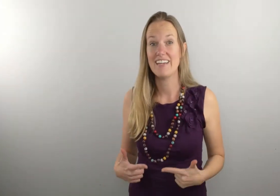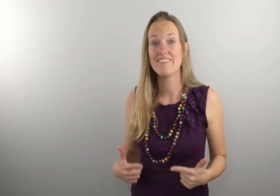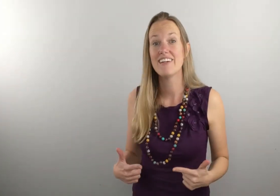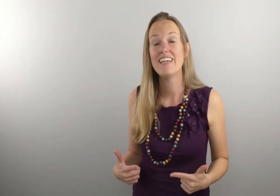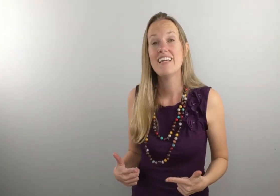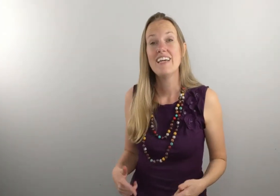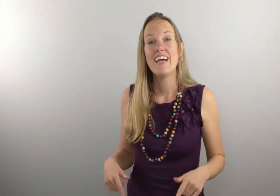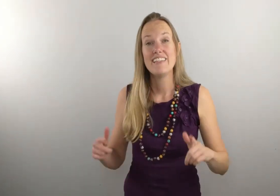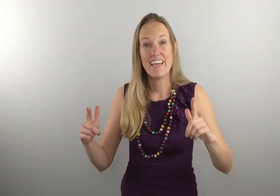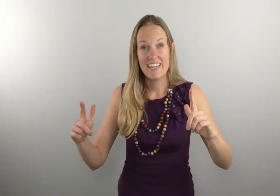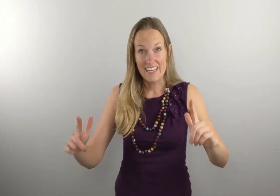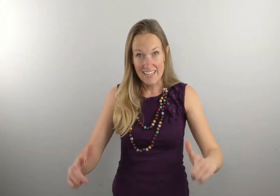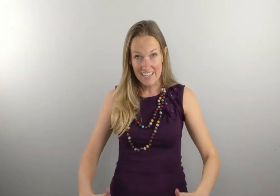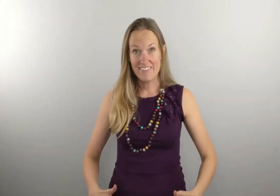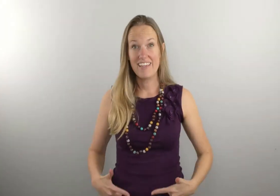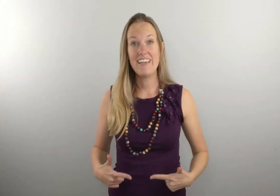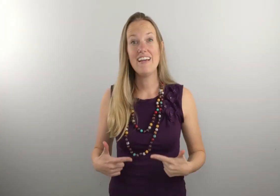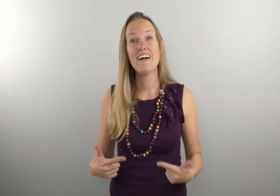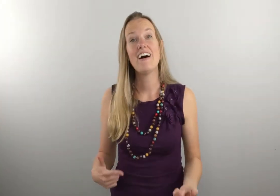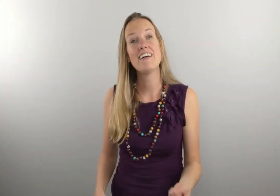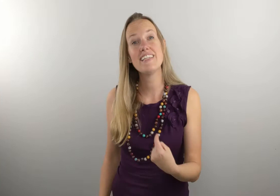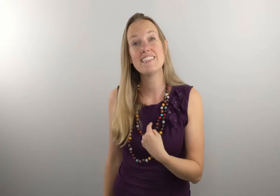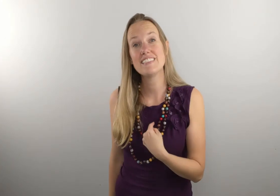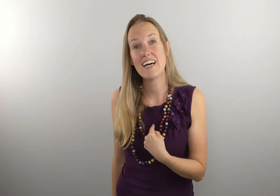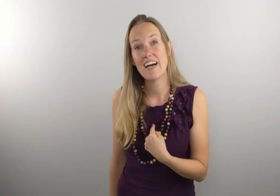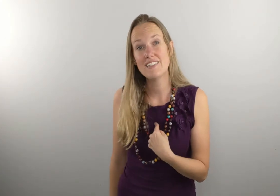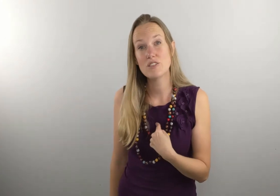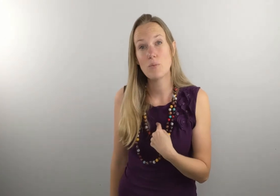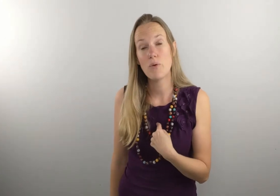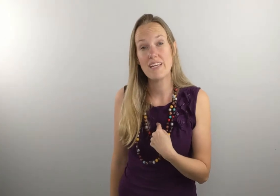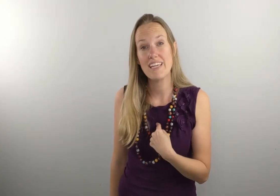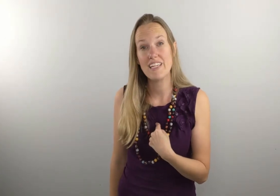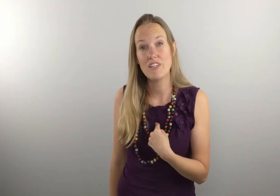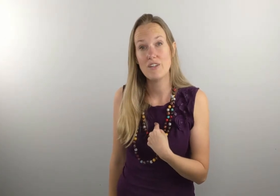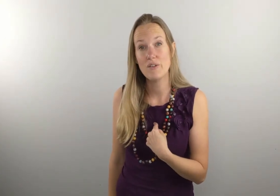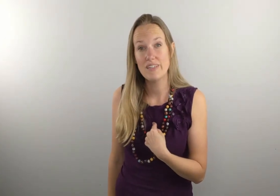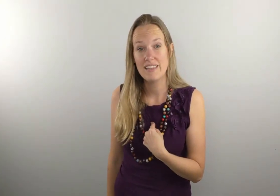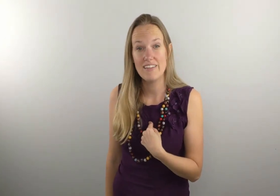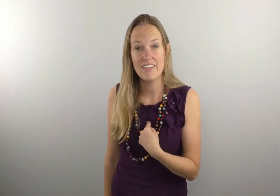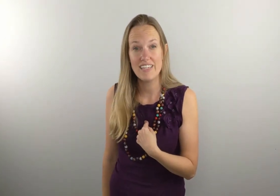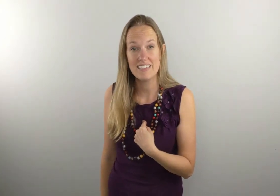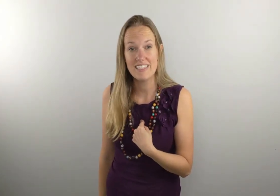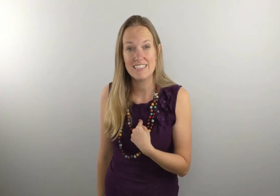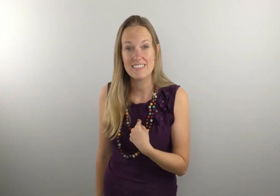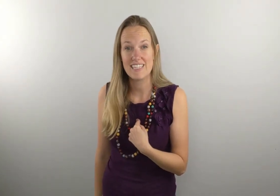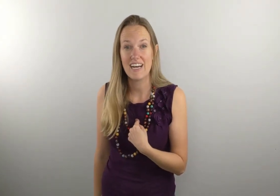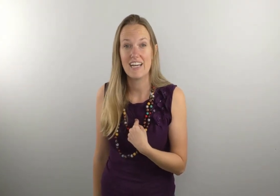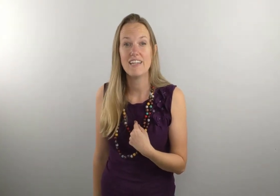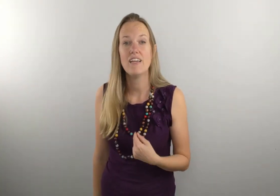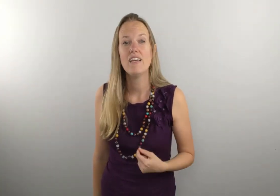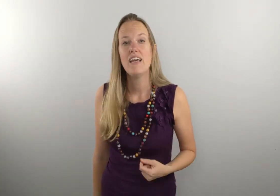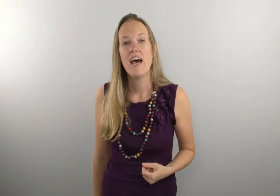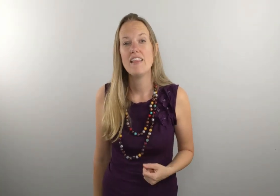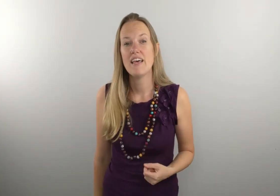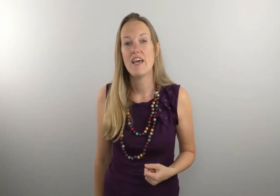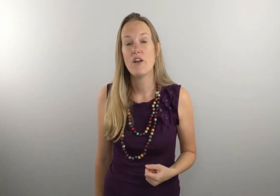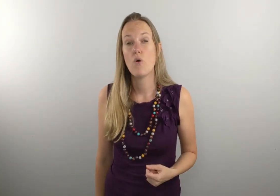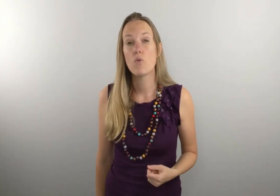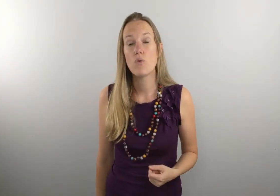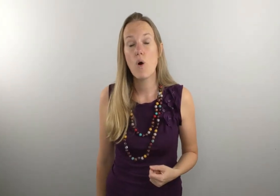alive. And then living on the inside, so pointing in you, living on the inside, and then